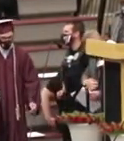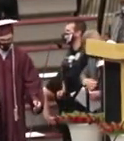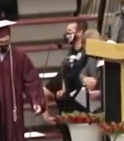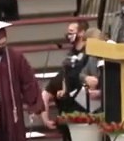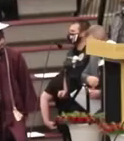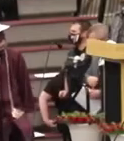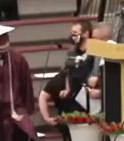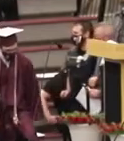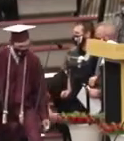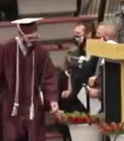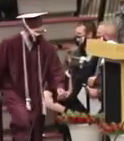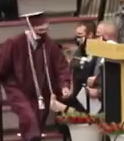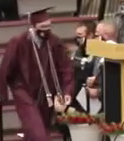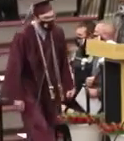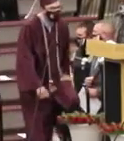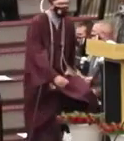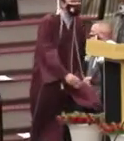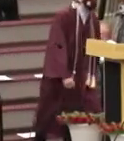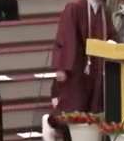Richard Allen Thomas.